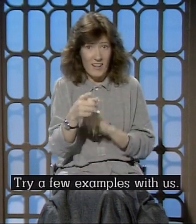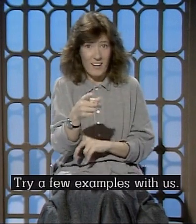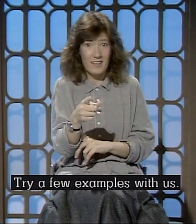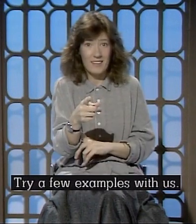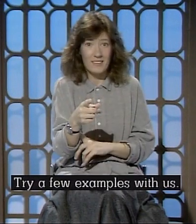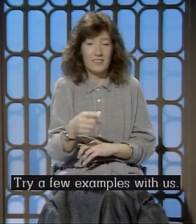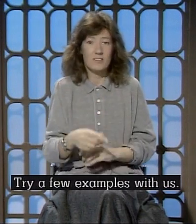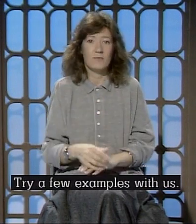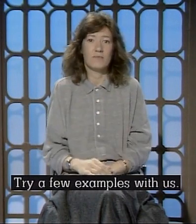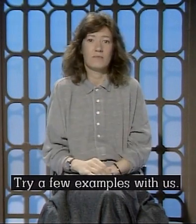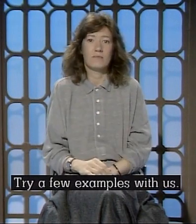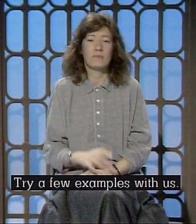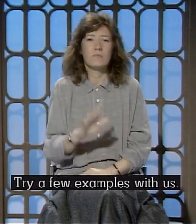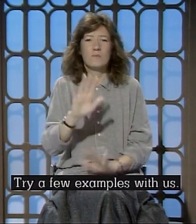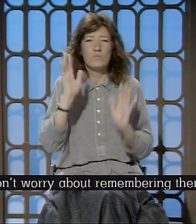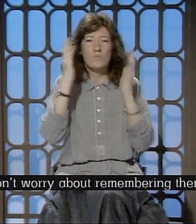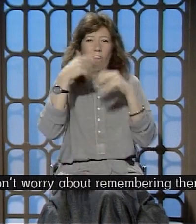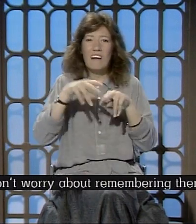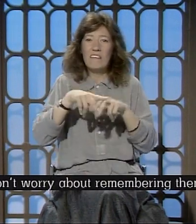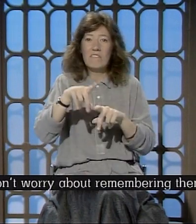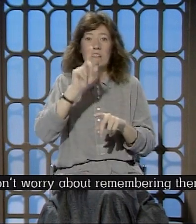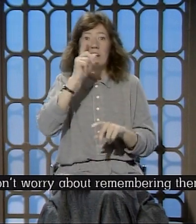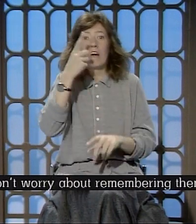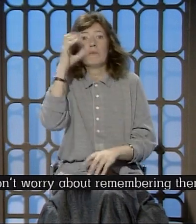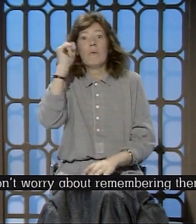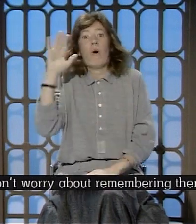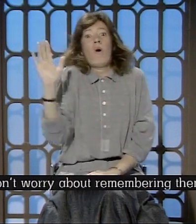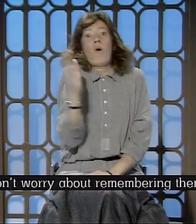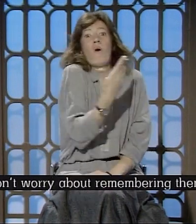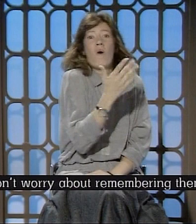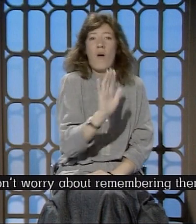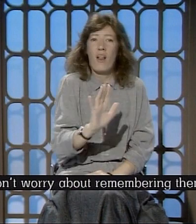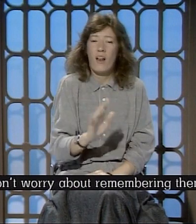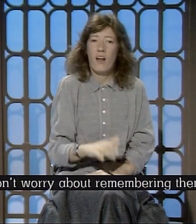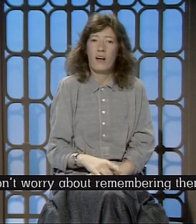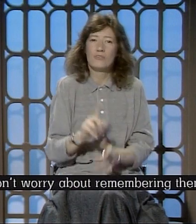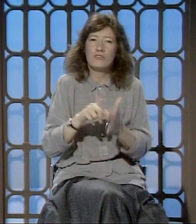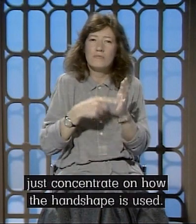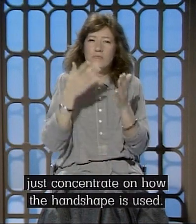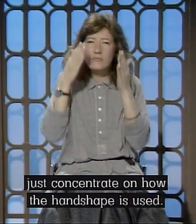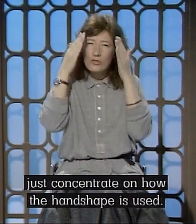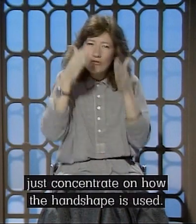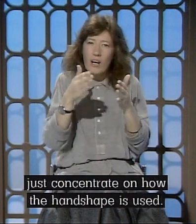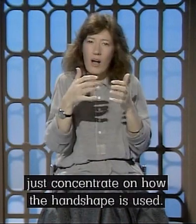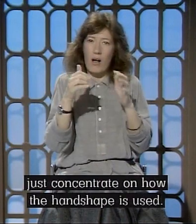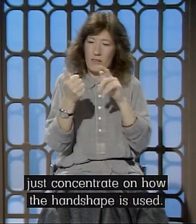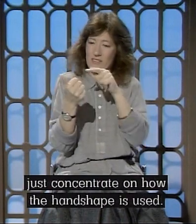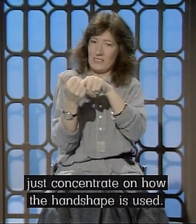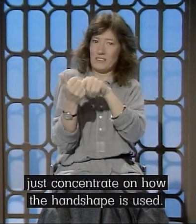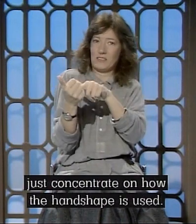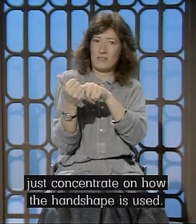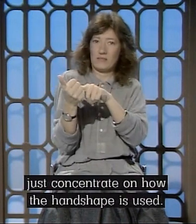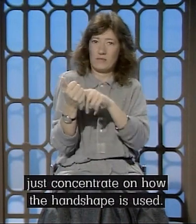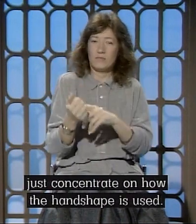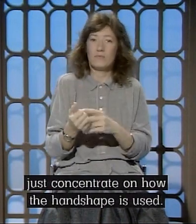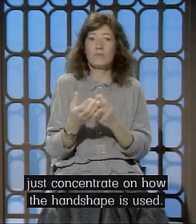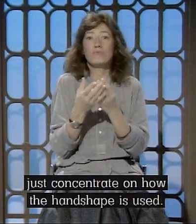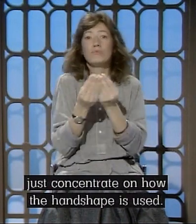Try a few examples with us. Don't worry about remembering them. Just concentrate on the way the handshape is being